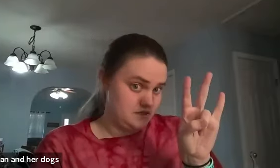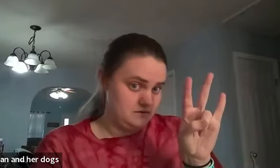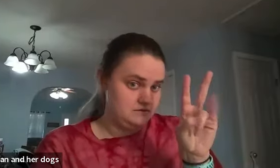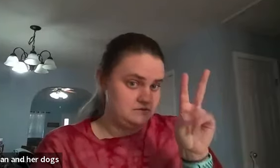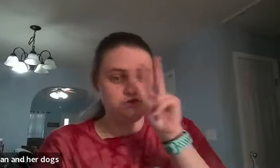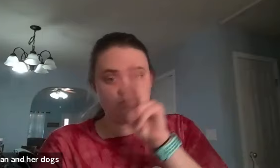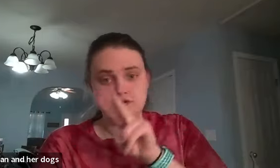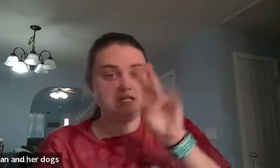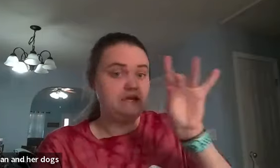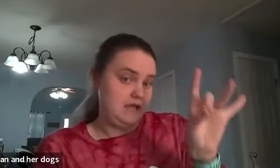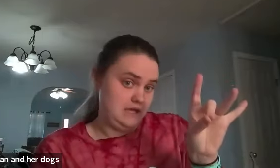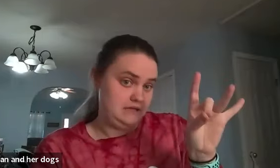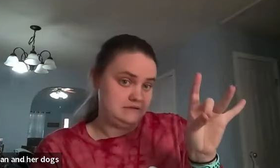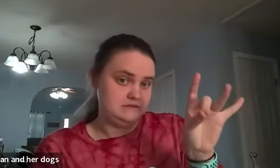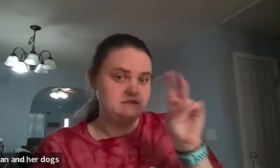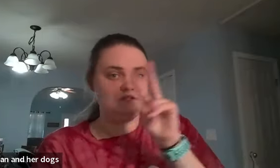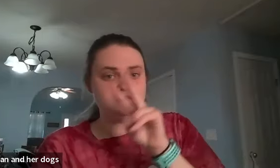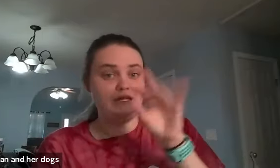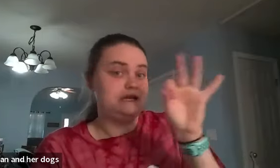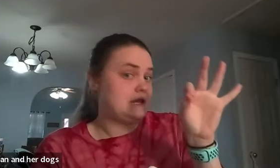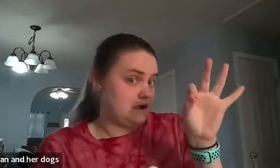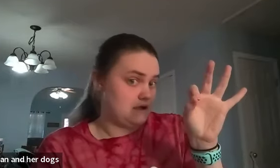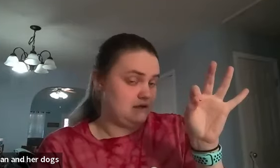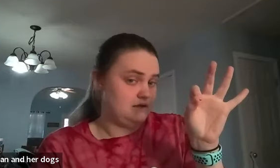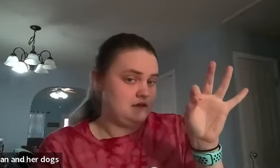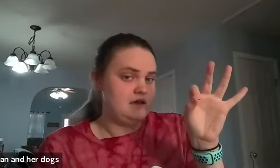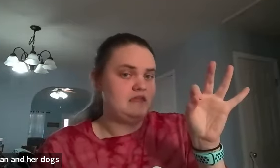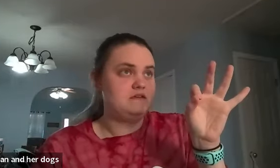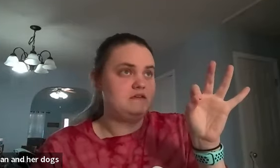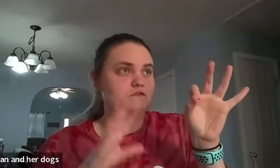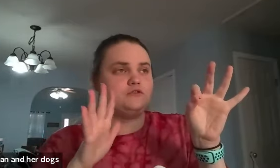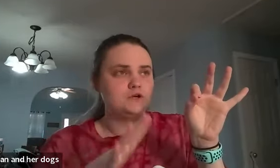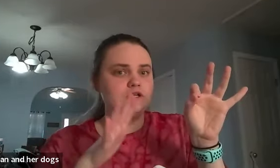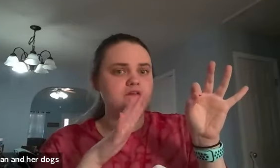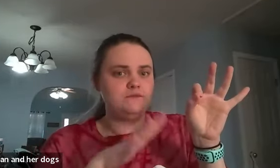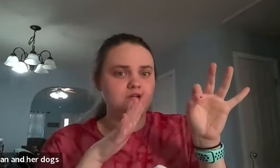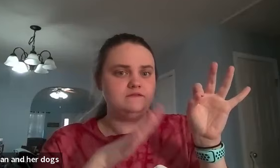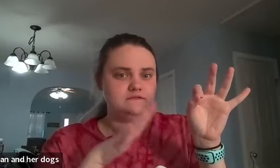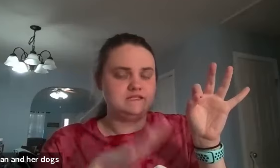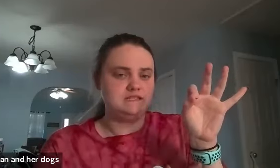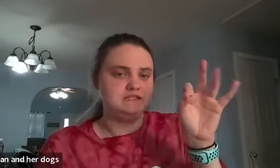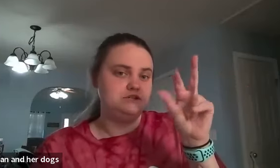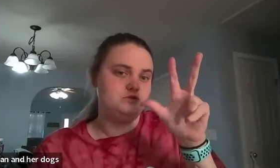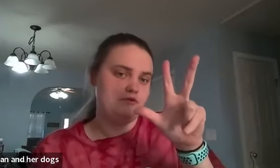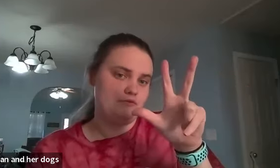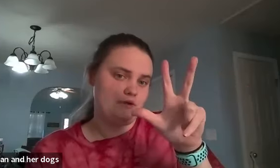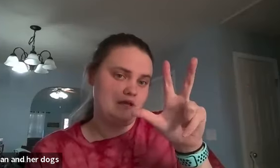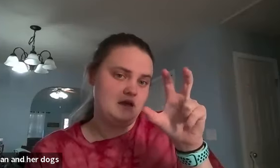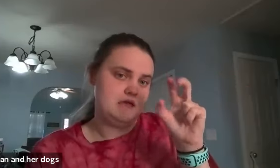27, 28, 29. And then for your 30, 40, 50, 60, you'll go 3 and